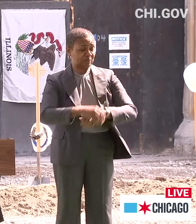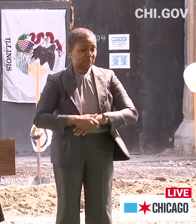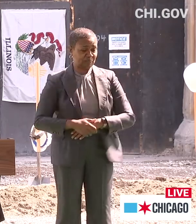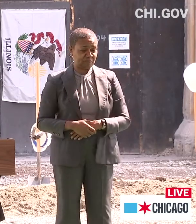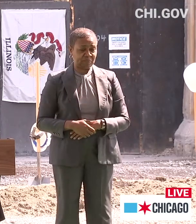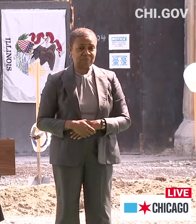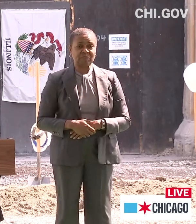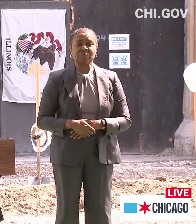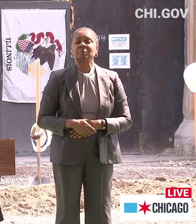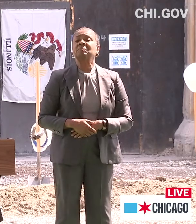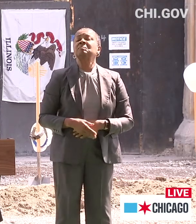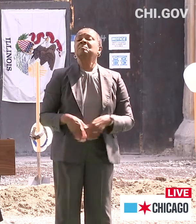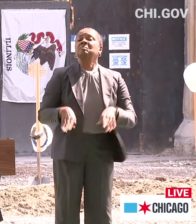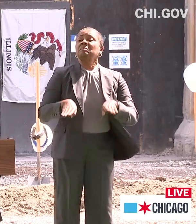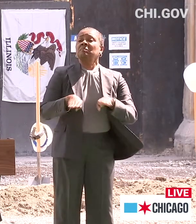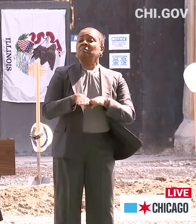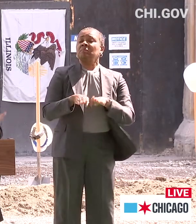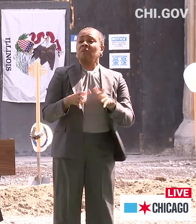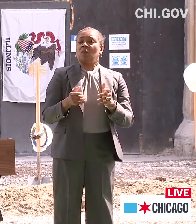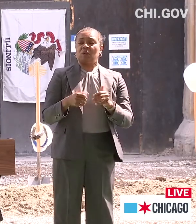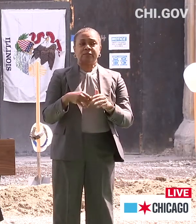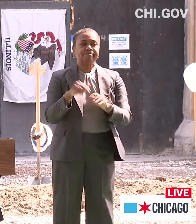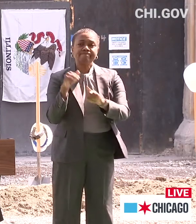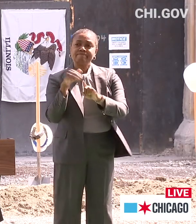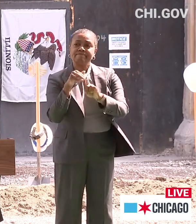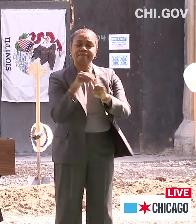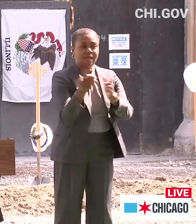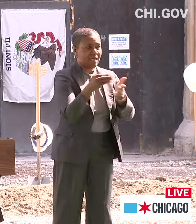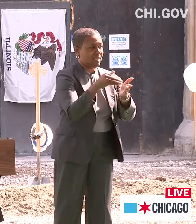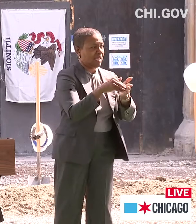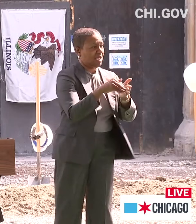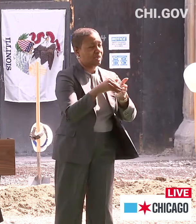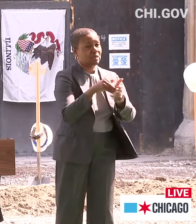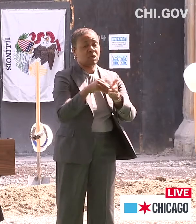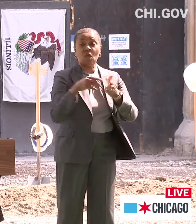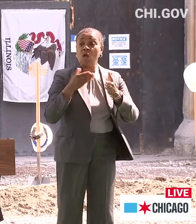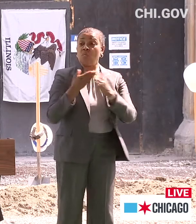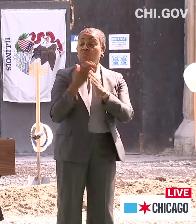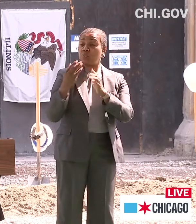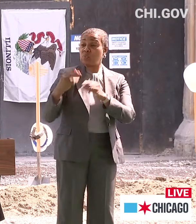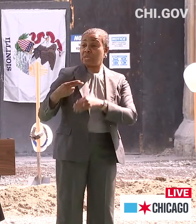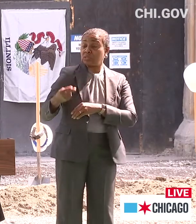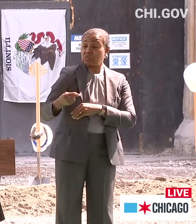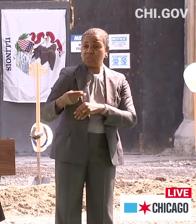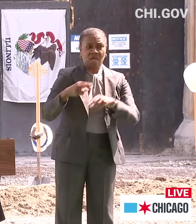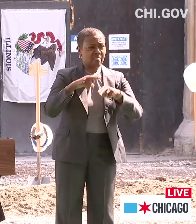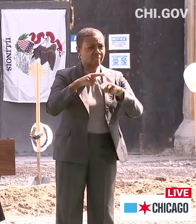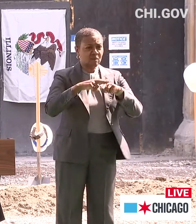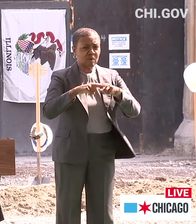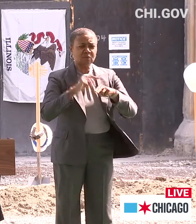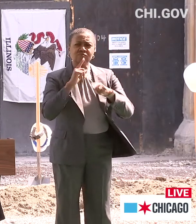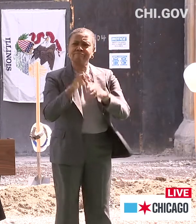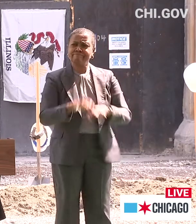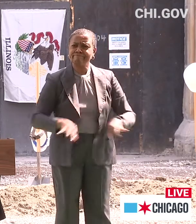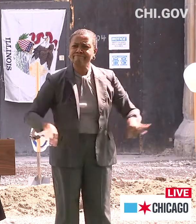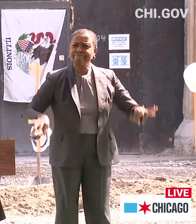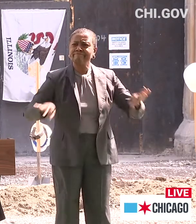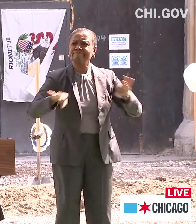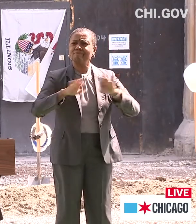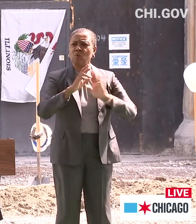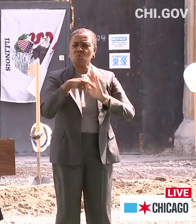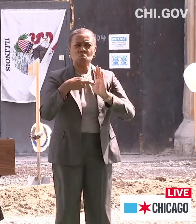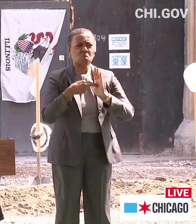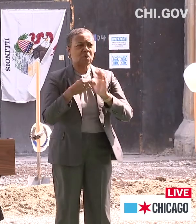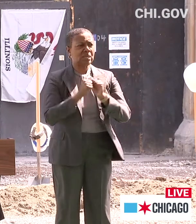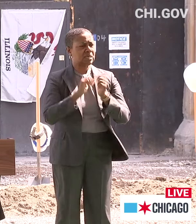In closing, I want to just remind everybody that, really throughout history, the railroads have played a really significant role in